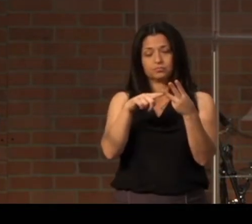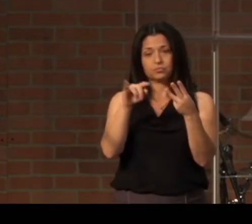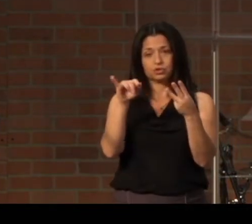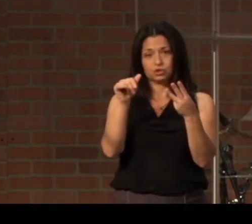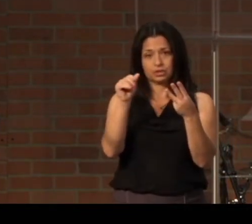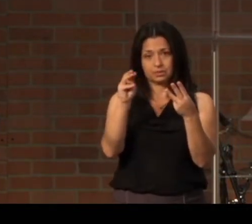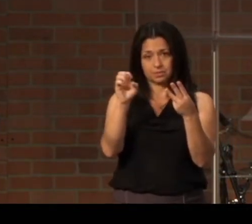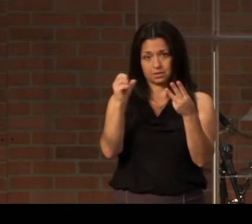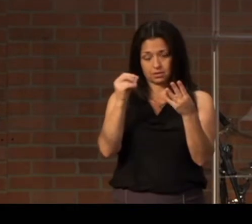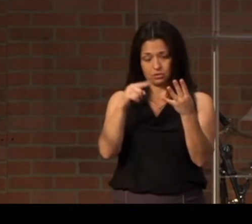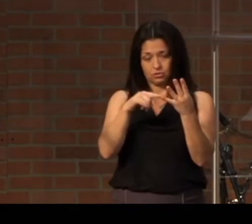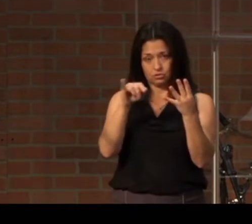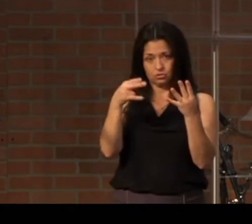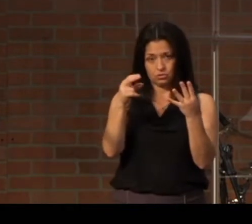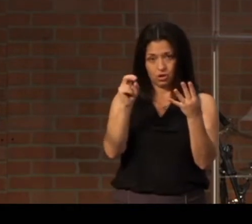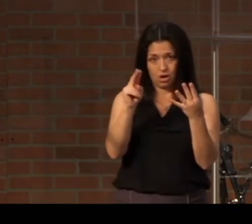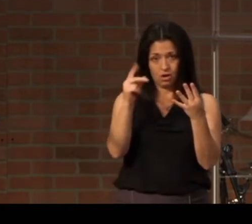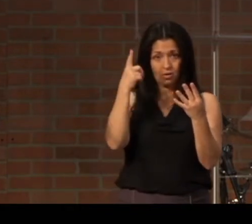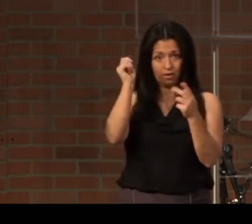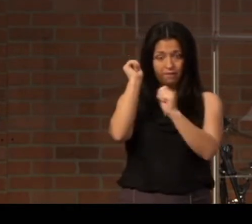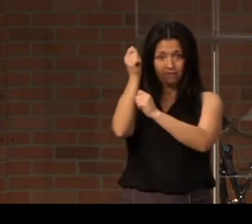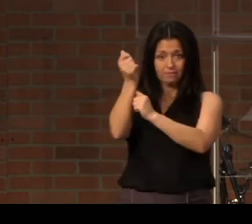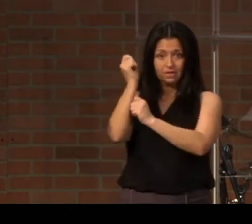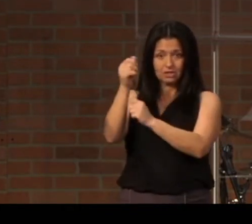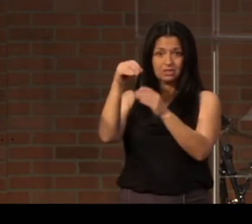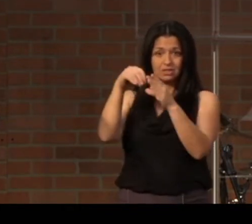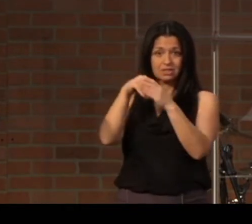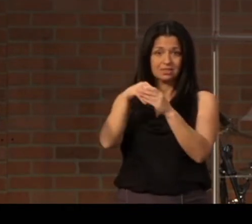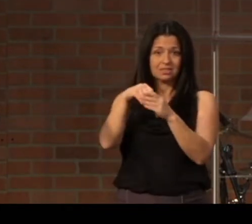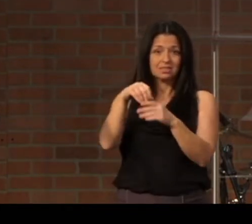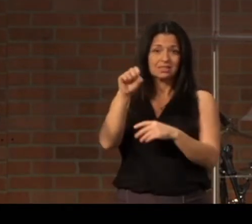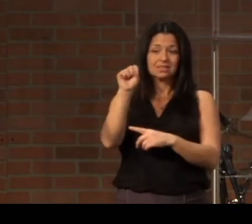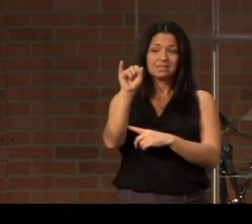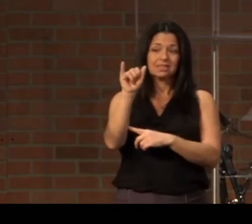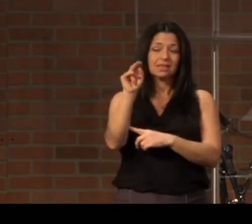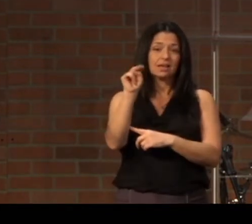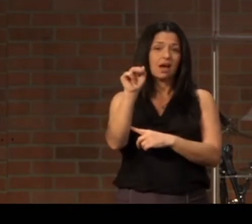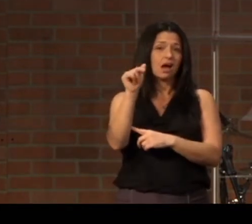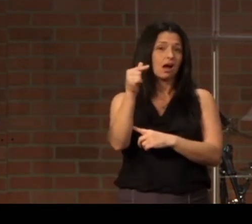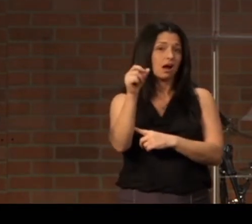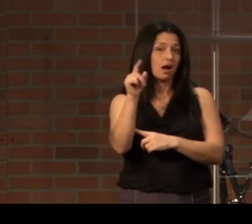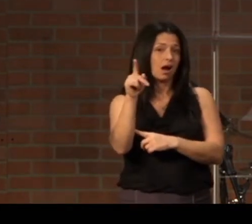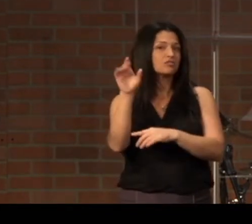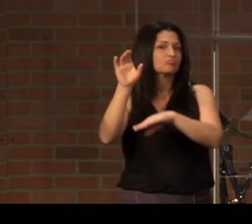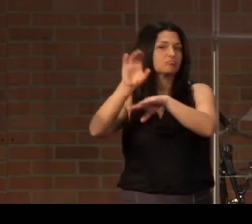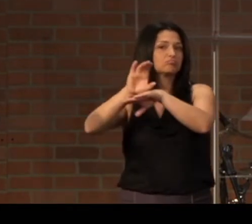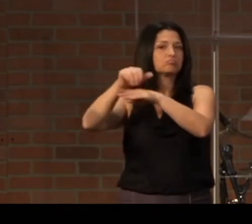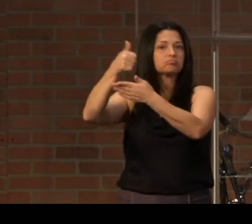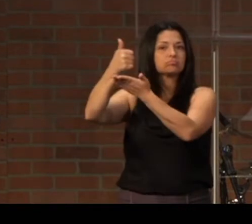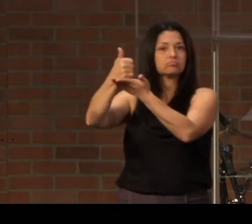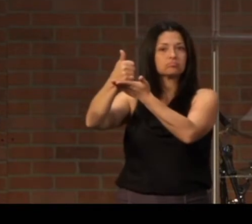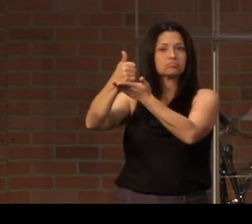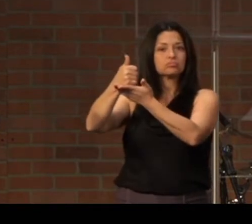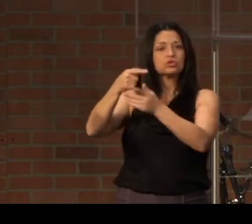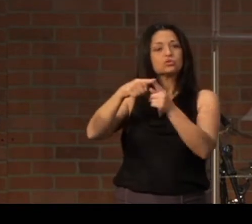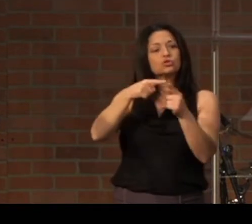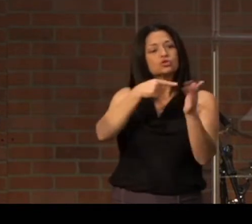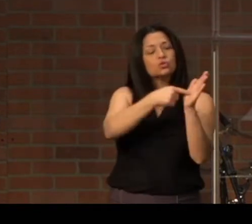fishing trip into a synagogue. He shows us how to fish for religious people. And then he goes into